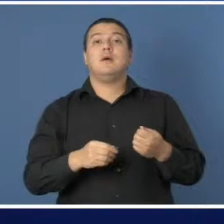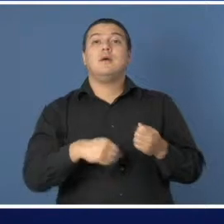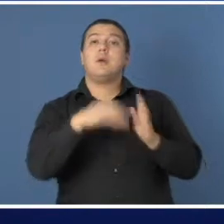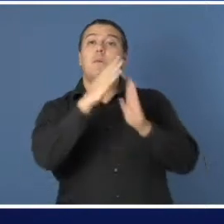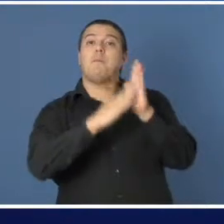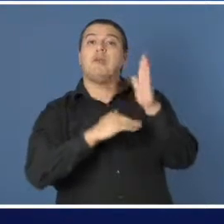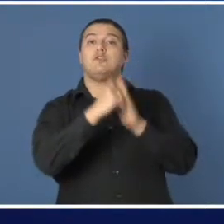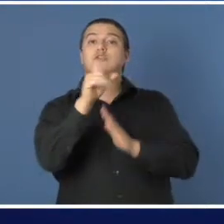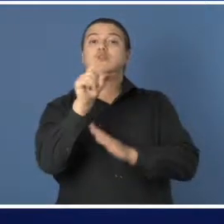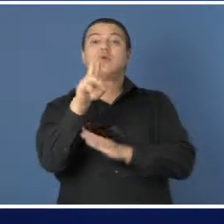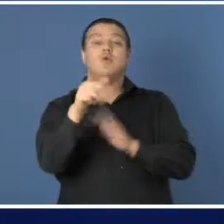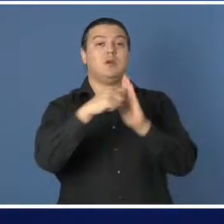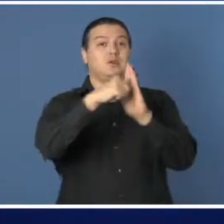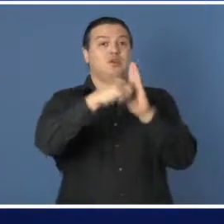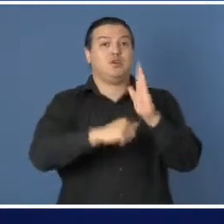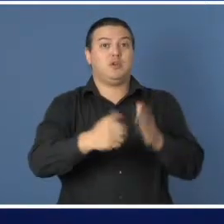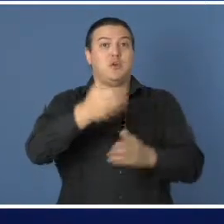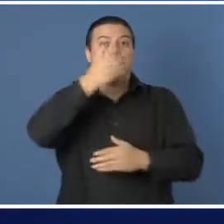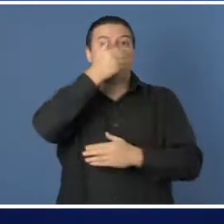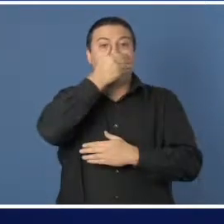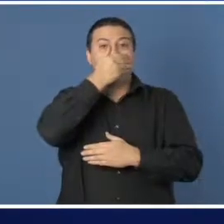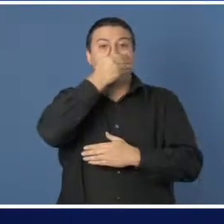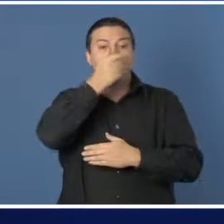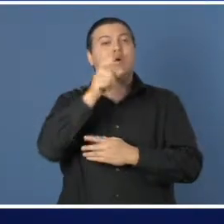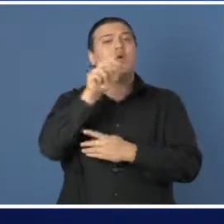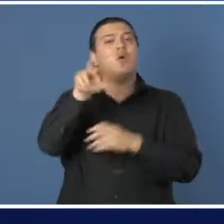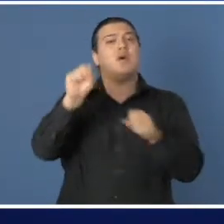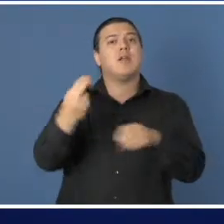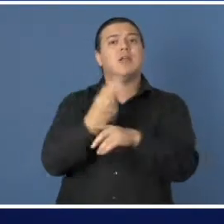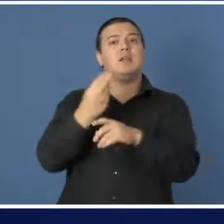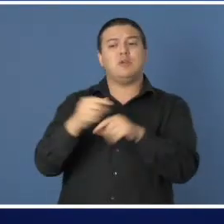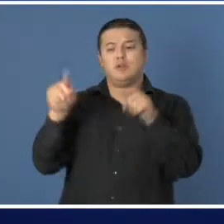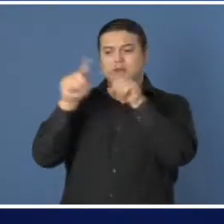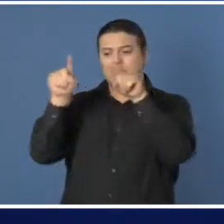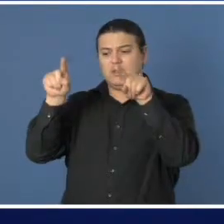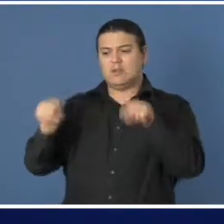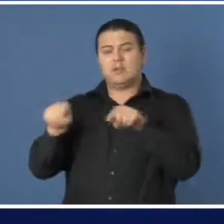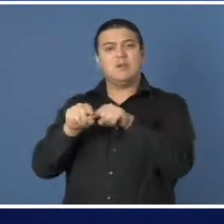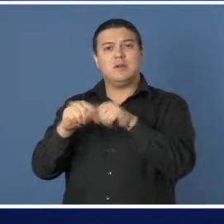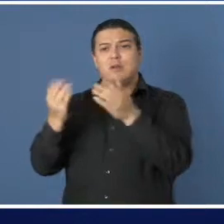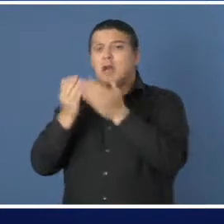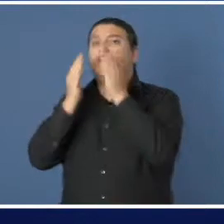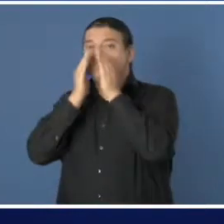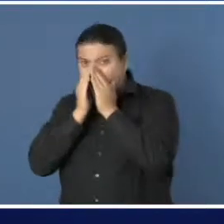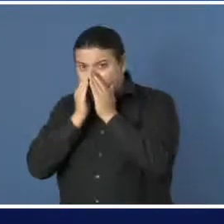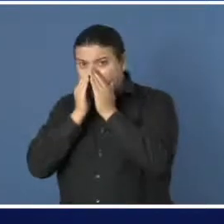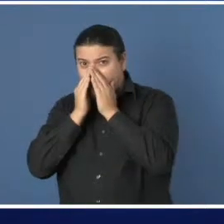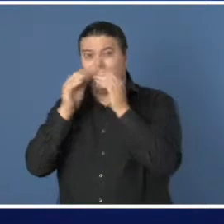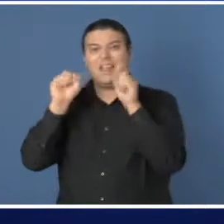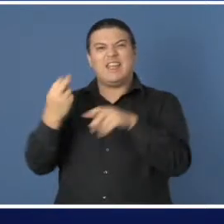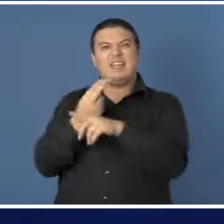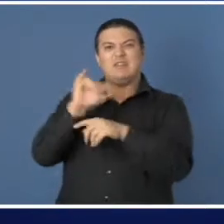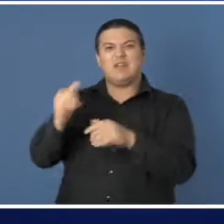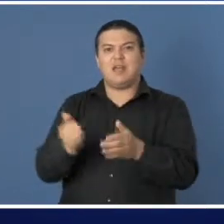or surgical mask, or handkerchief will provide some protection.